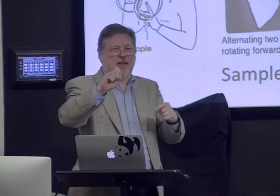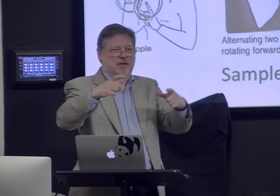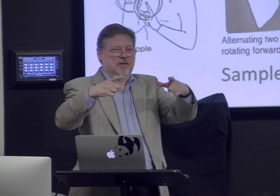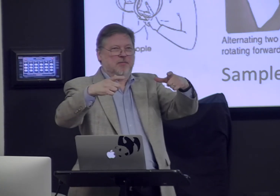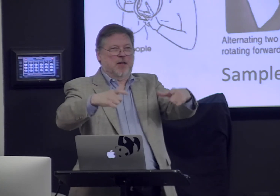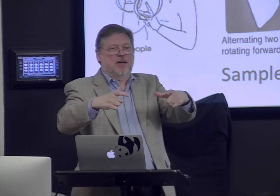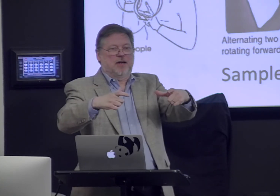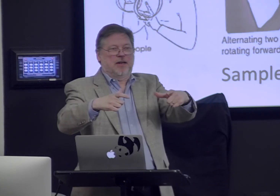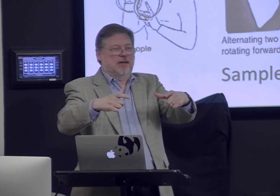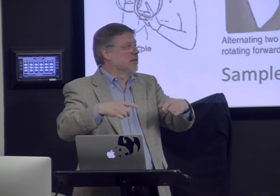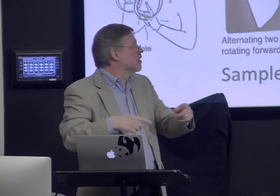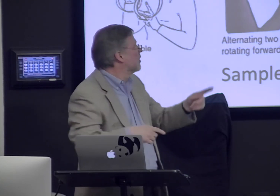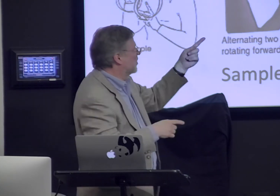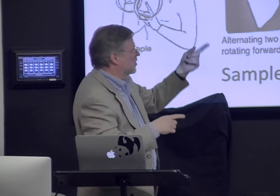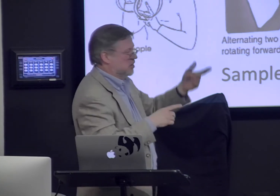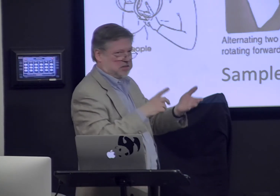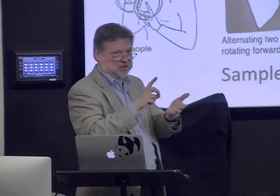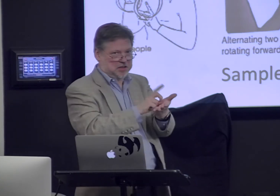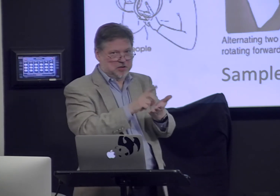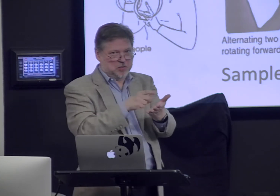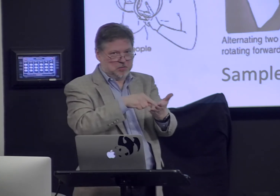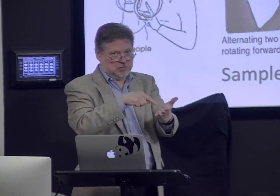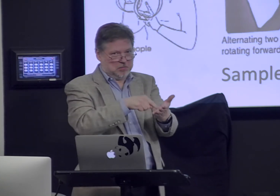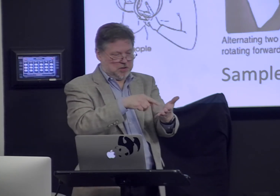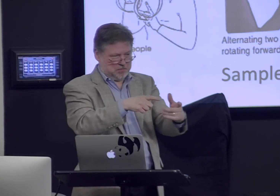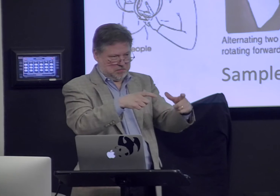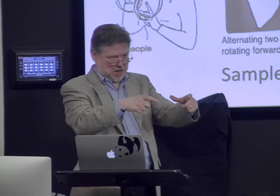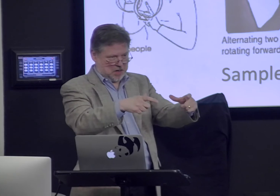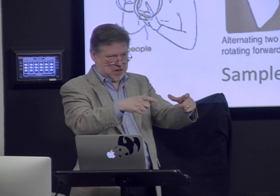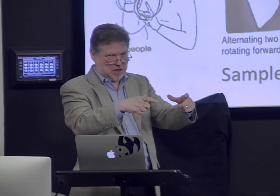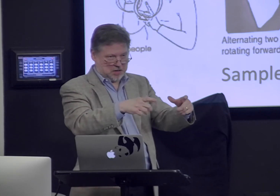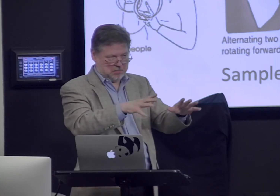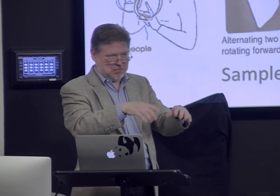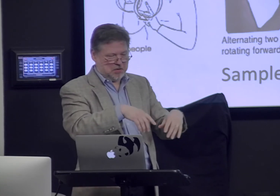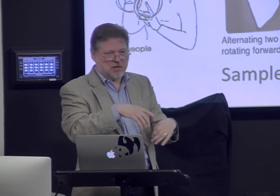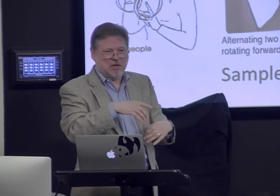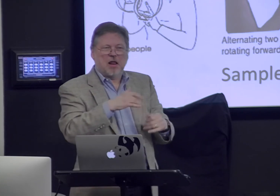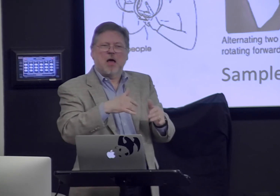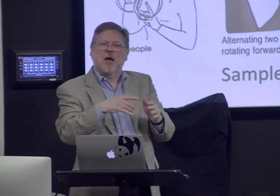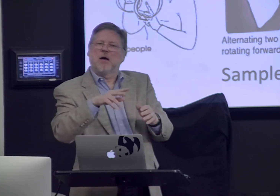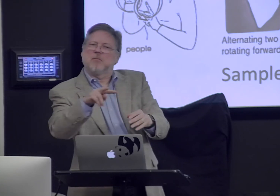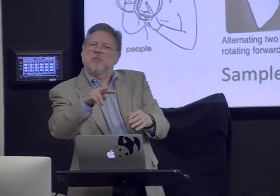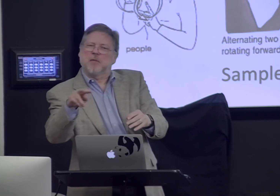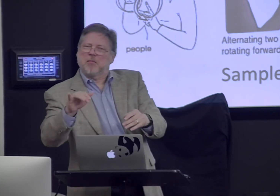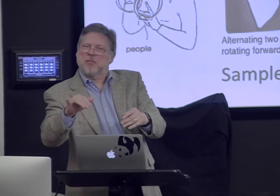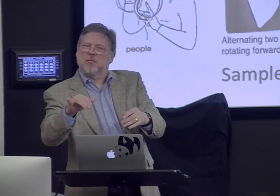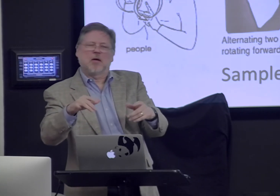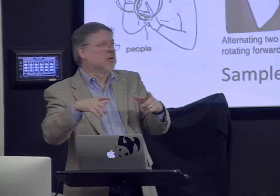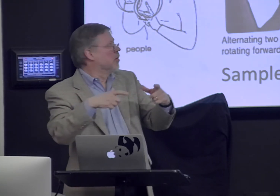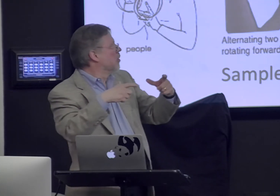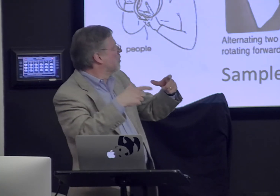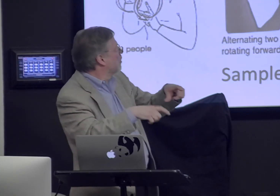hand. Also in plate, we saw that the dictionary entry included a